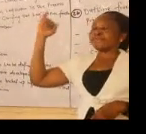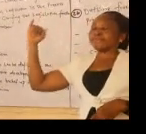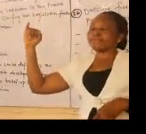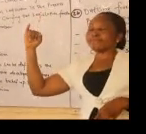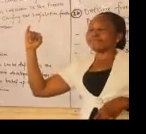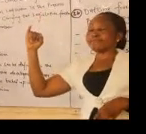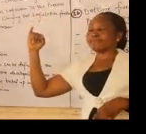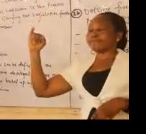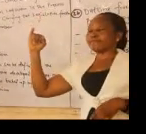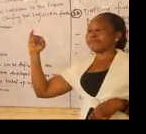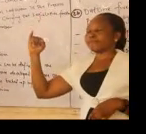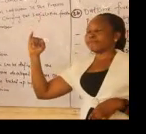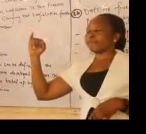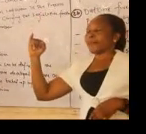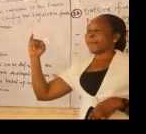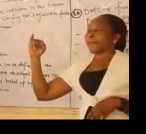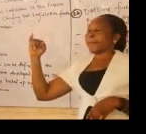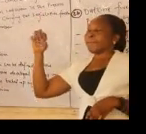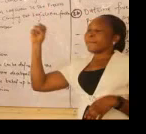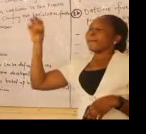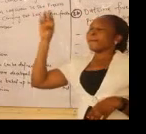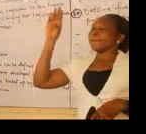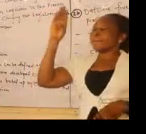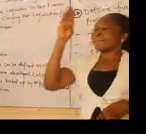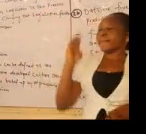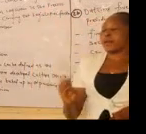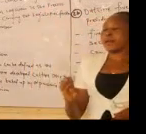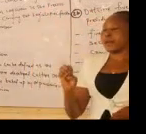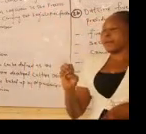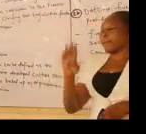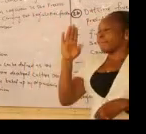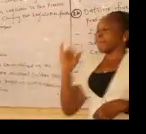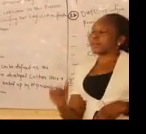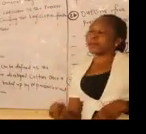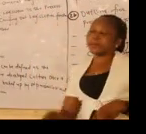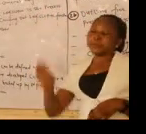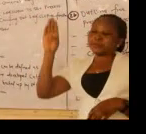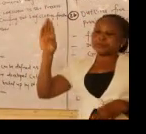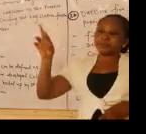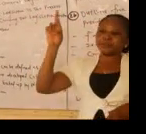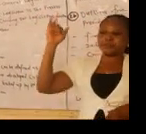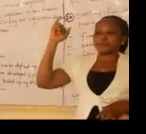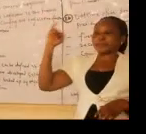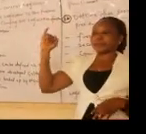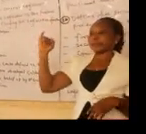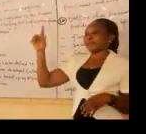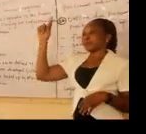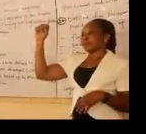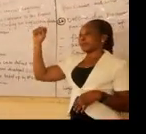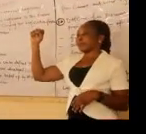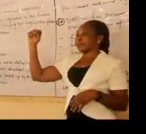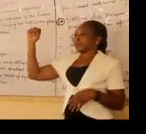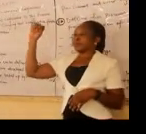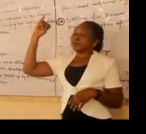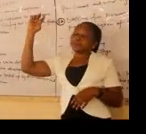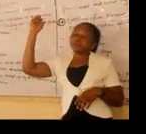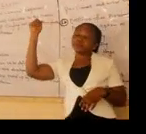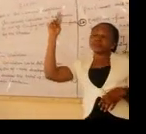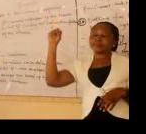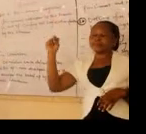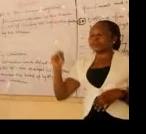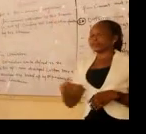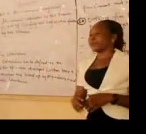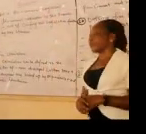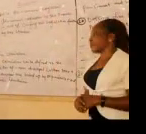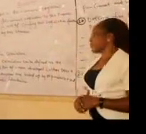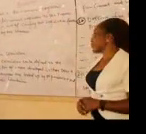by France. So this is the answer to what? 4A. We have so many definitions for what? Colonialism.